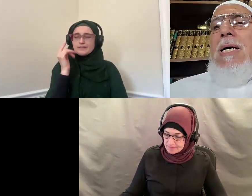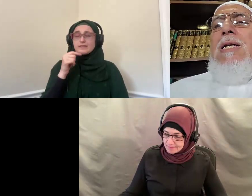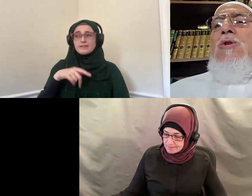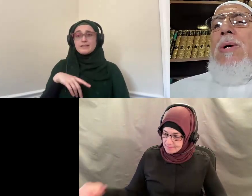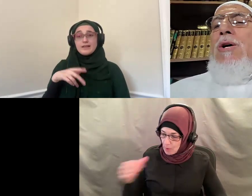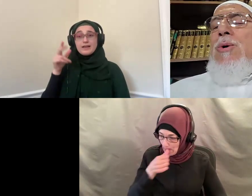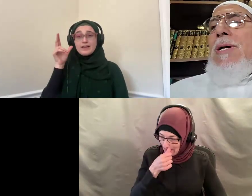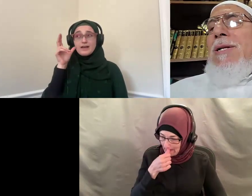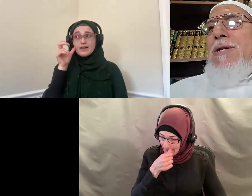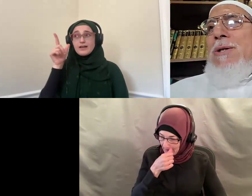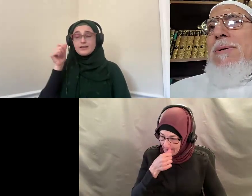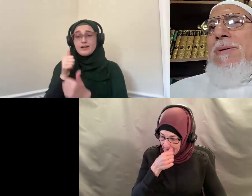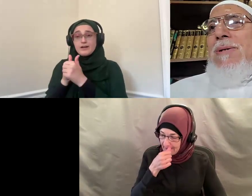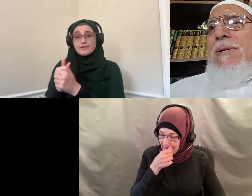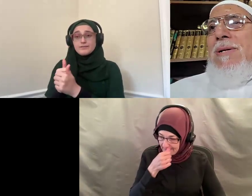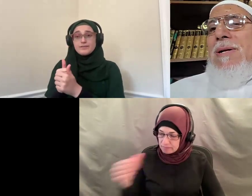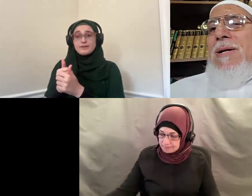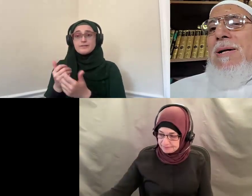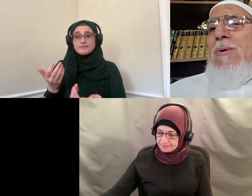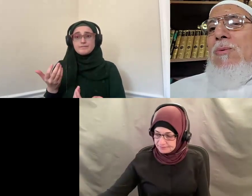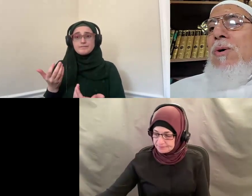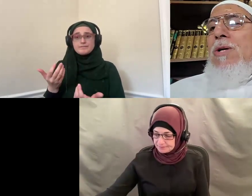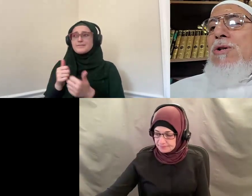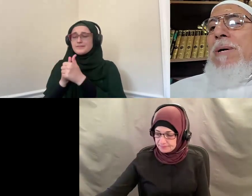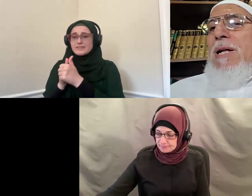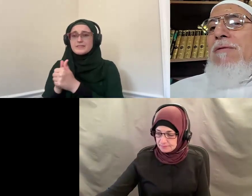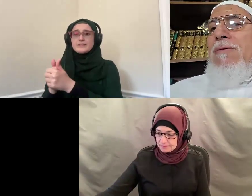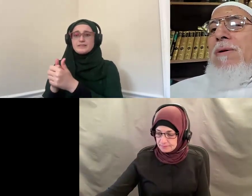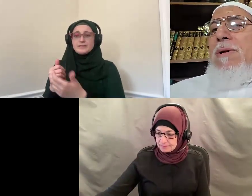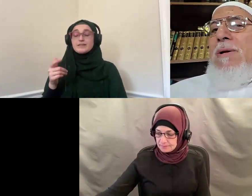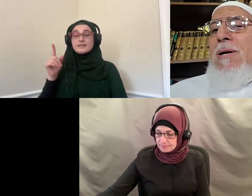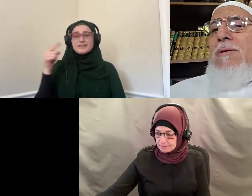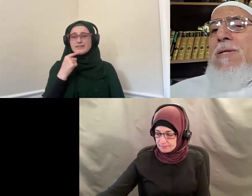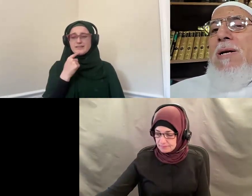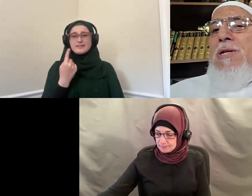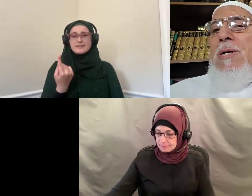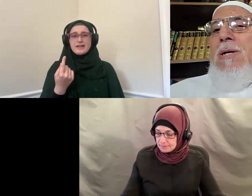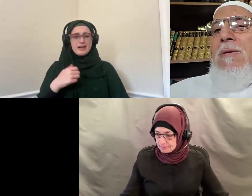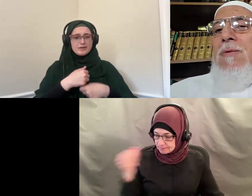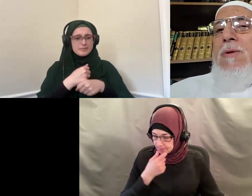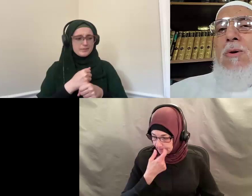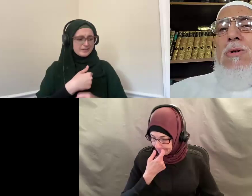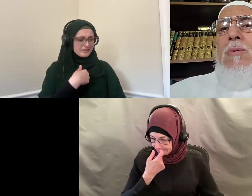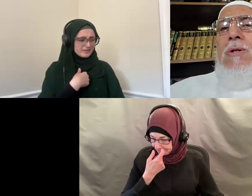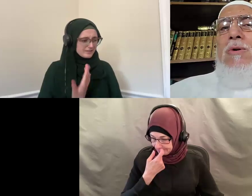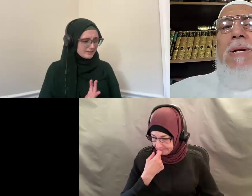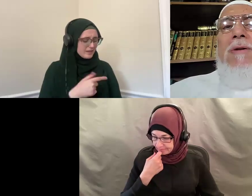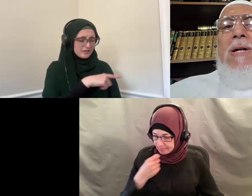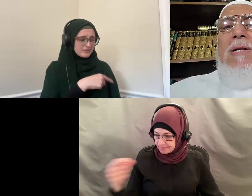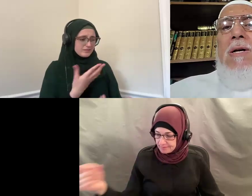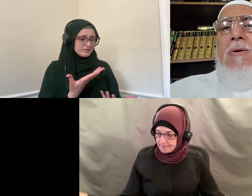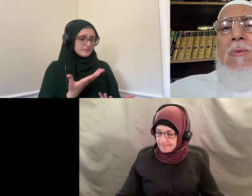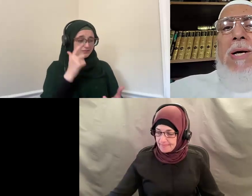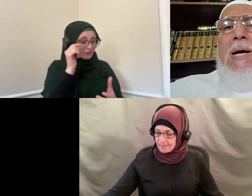saying, it is we who created you. Wouldn't you believe in resurrection? Don't you want to